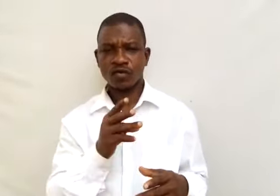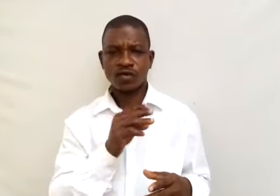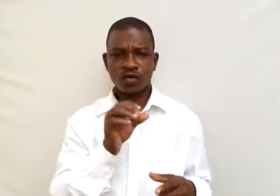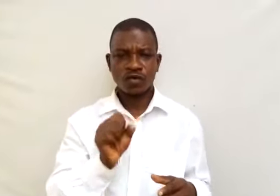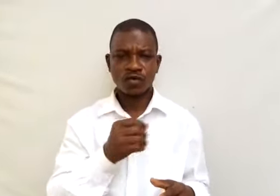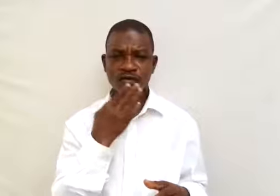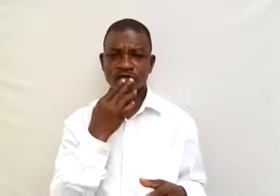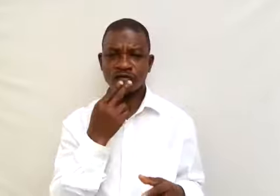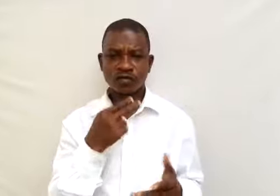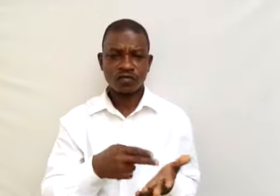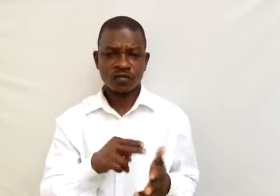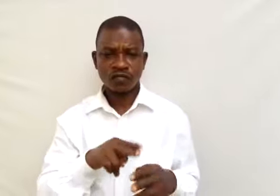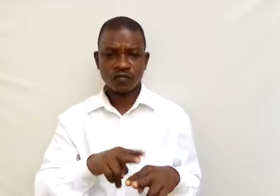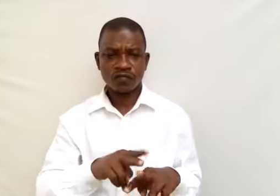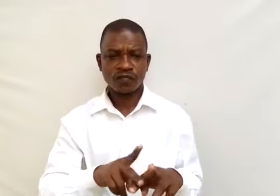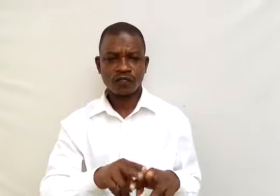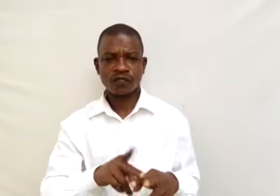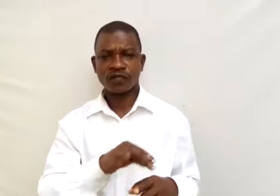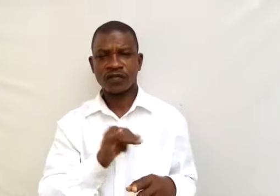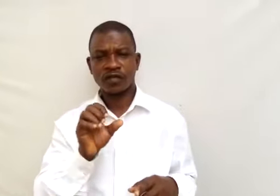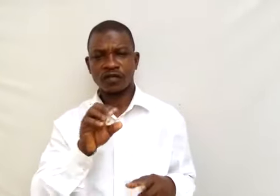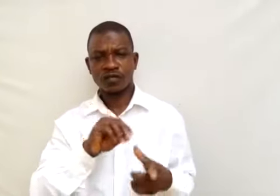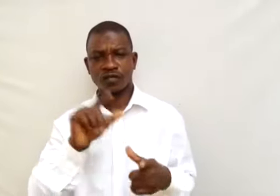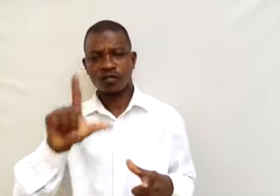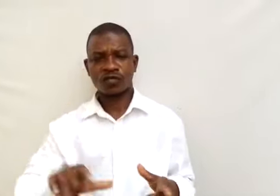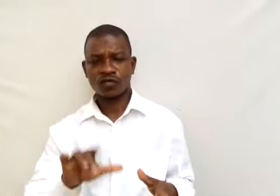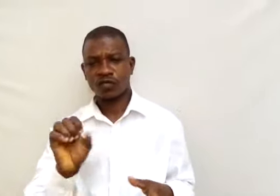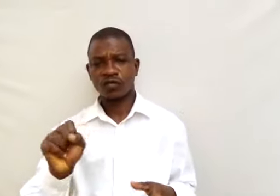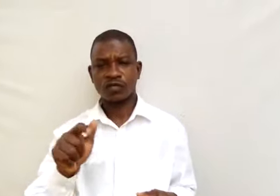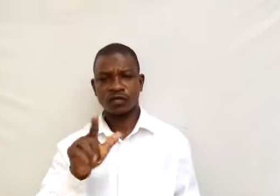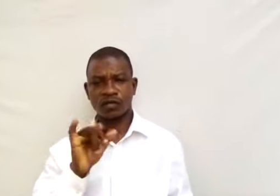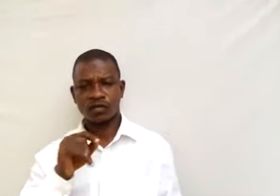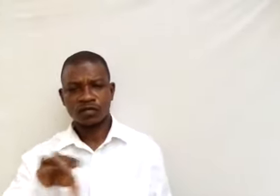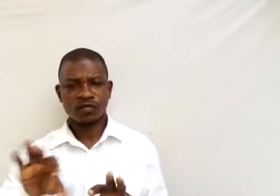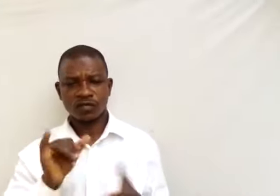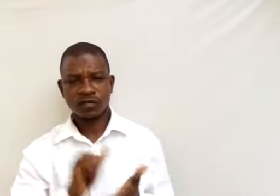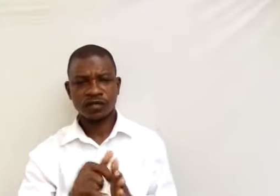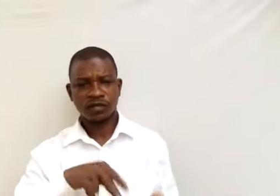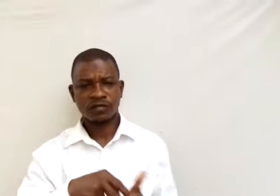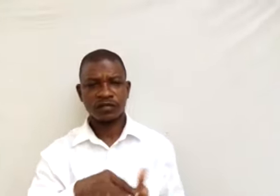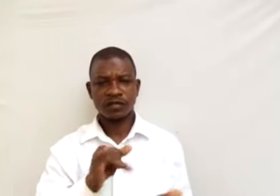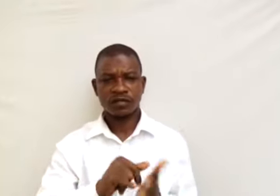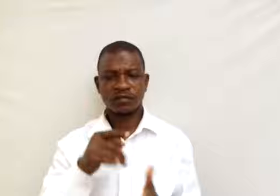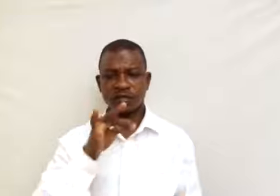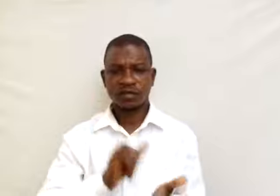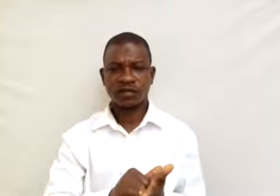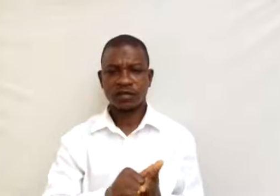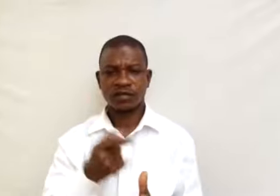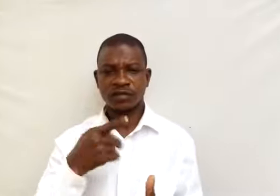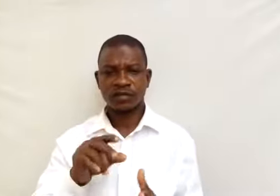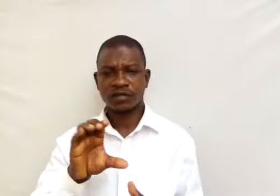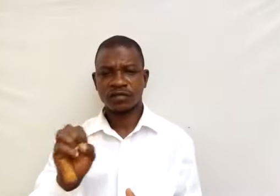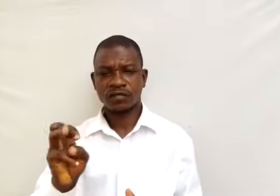and low salinity other than it means that the content of the source